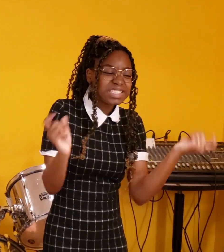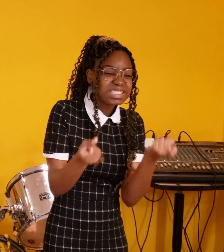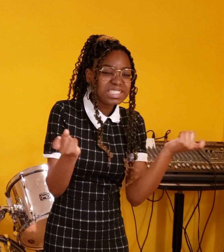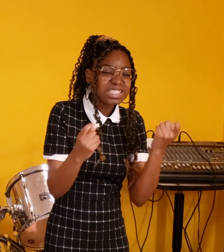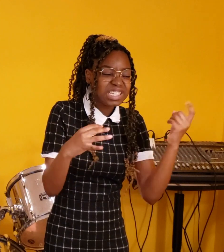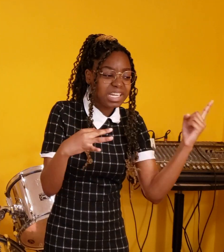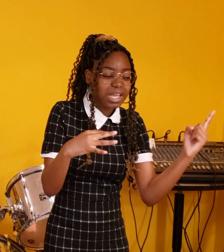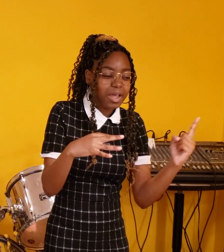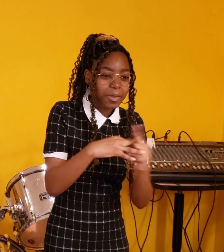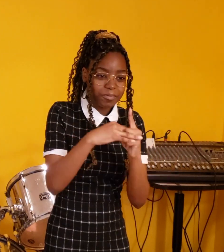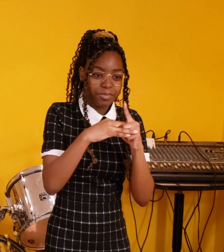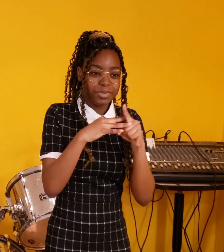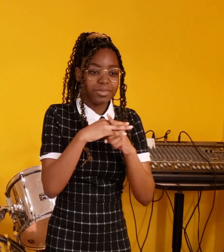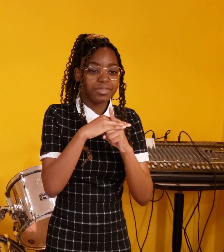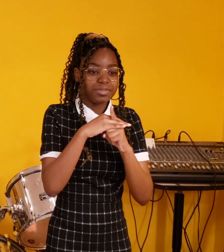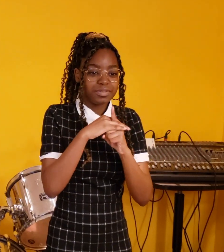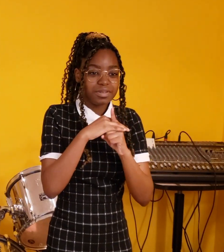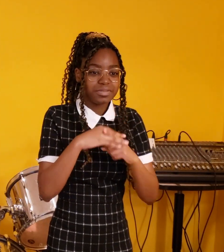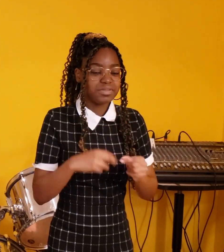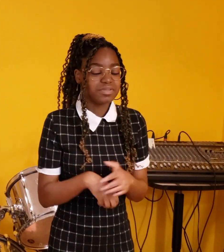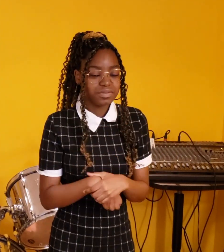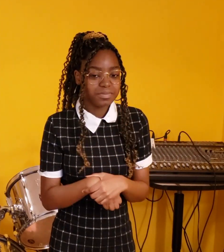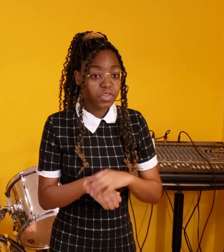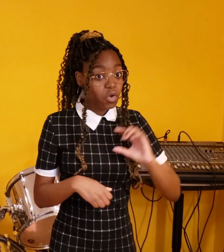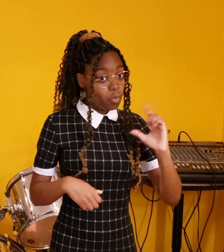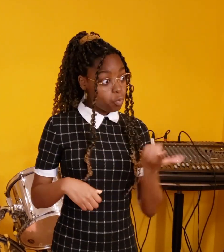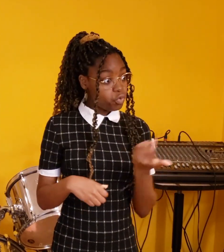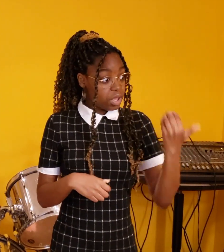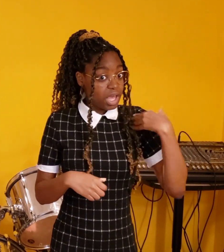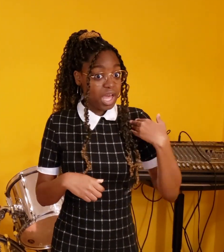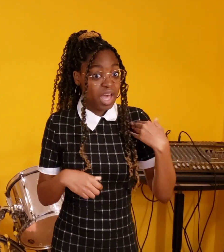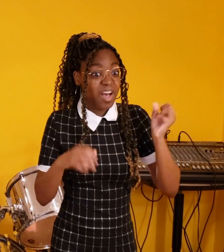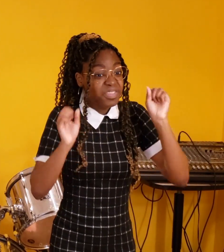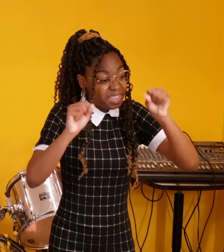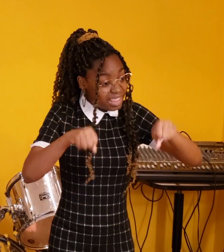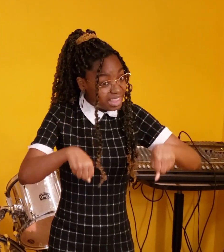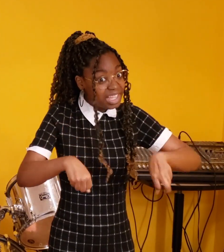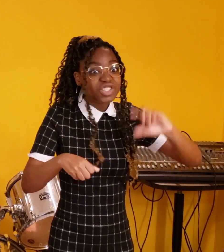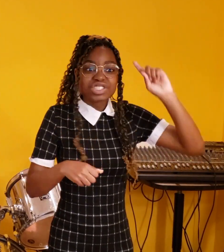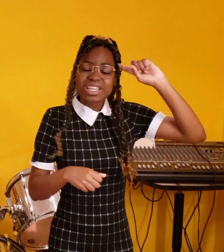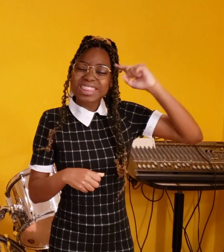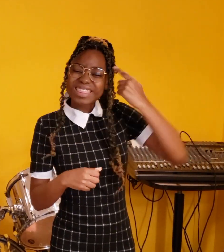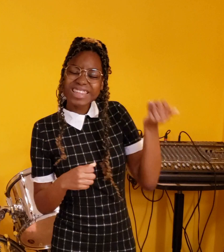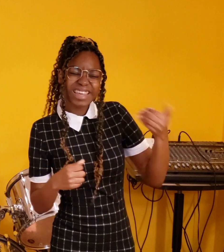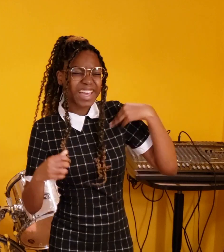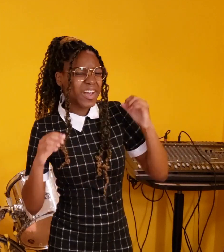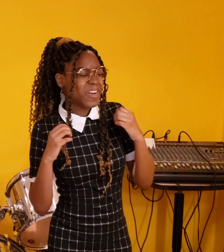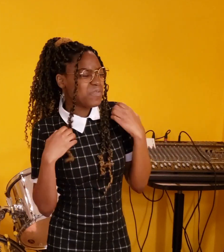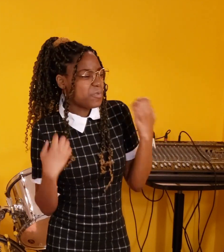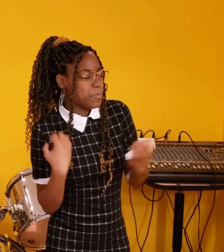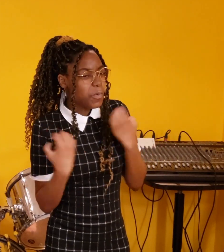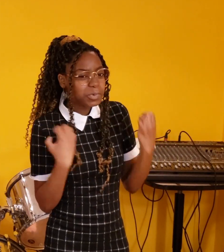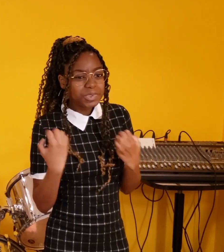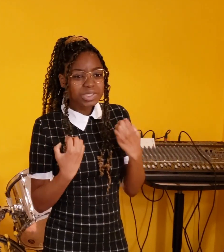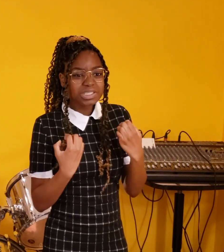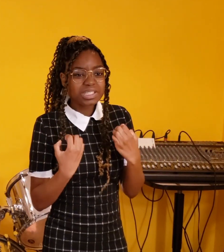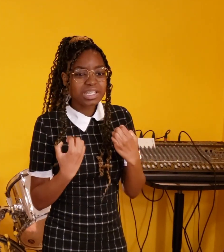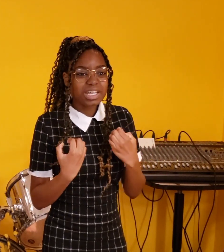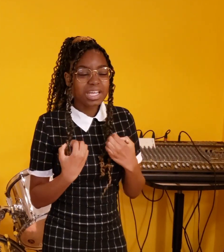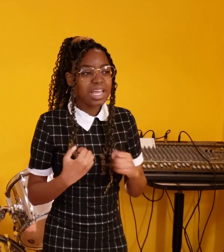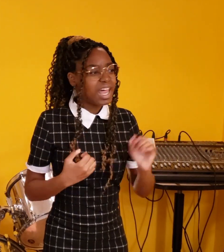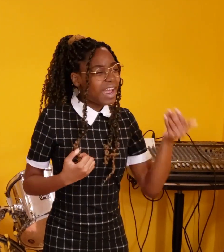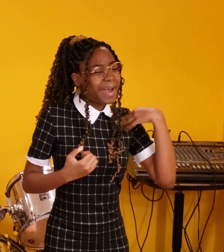have the capacity to, to think, to reason, have emotion, morally. Before